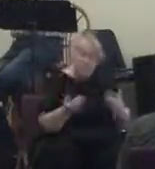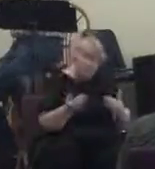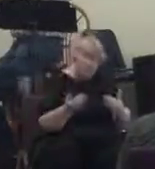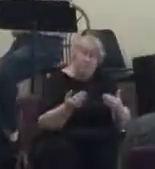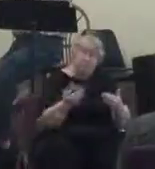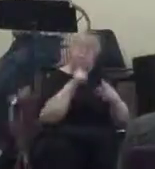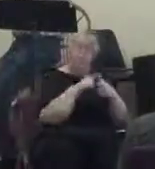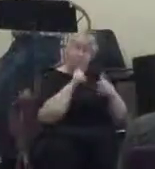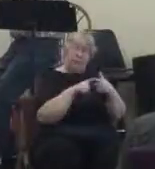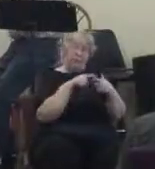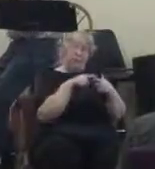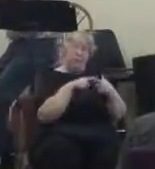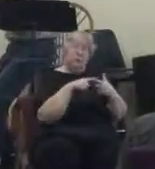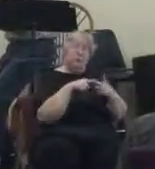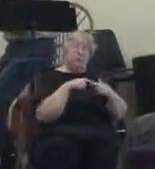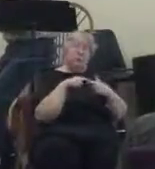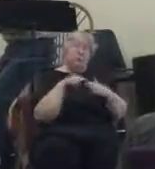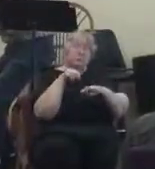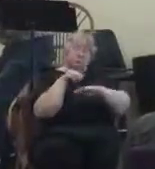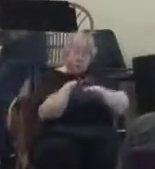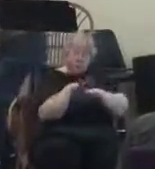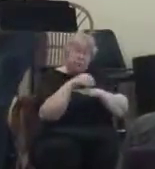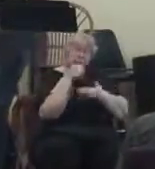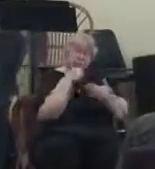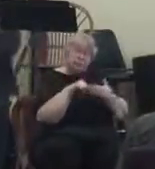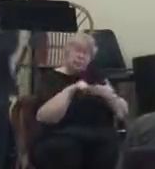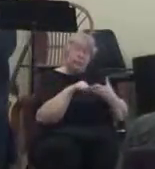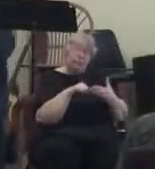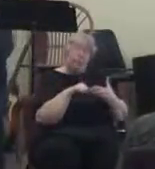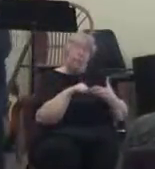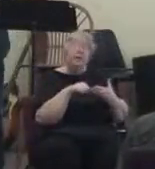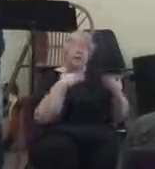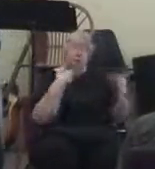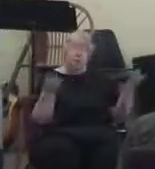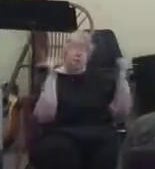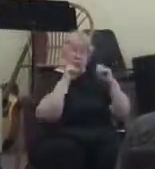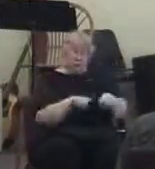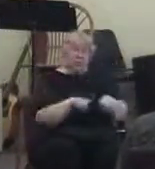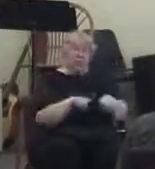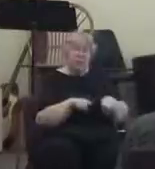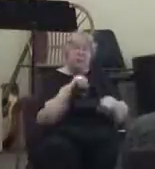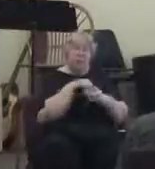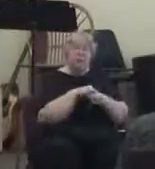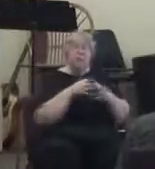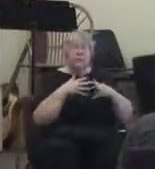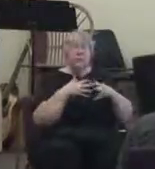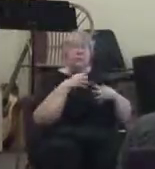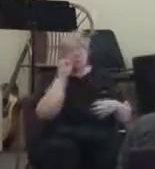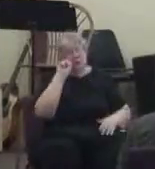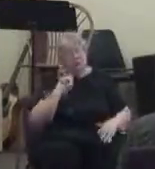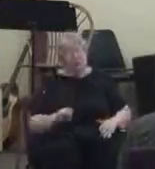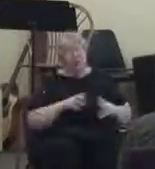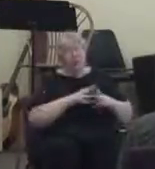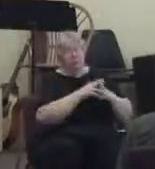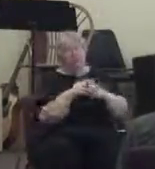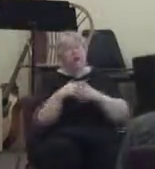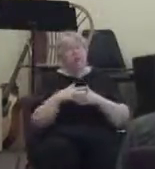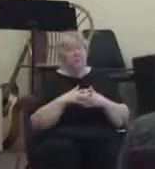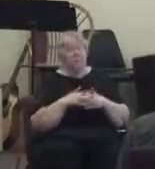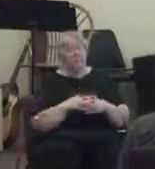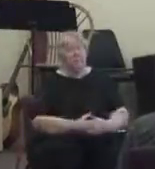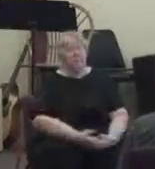thank you, we're going to also be accountable and report to you about what happened. So be sure to put your name and address there